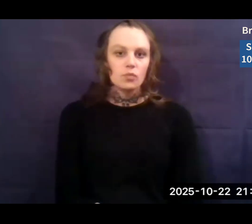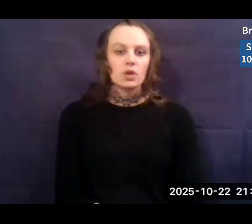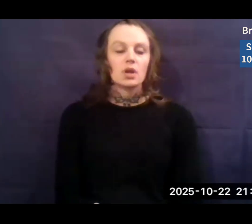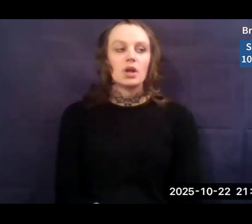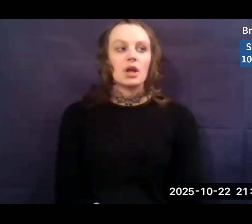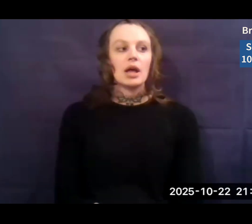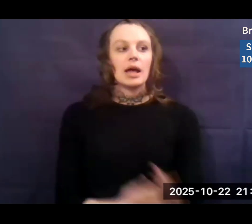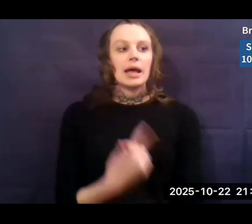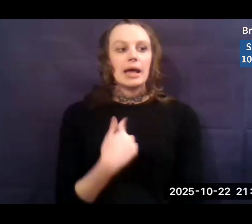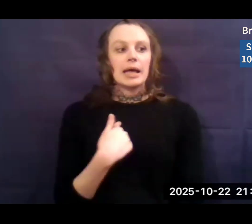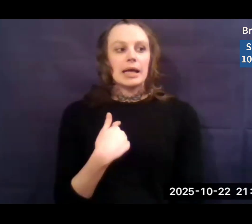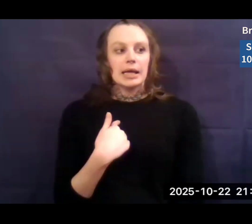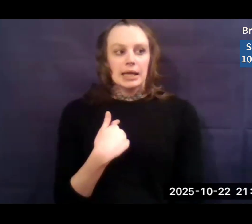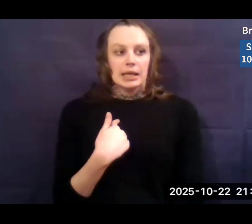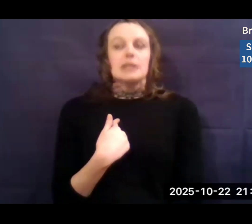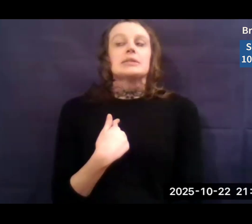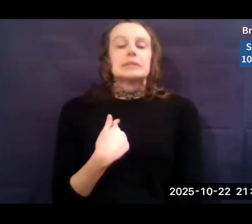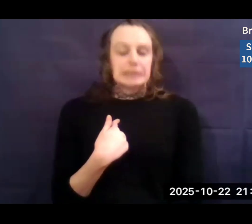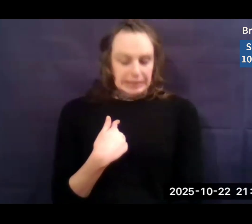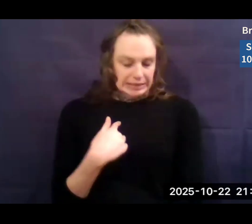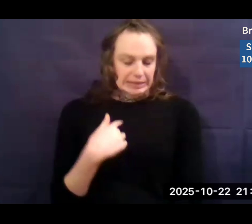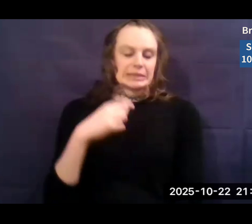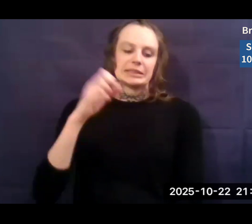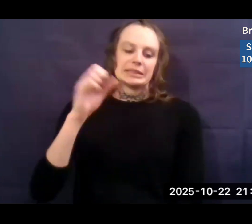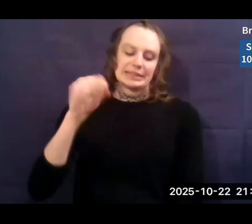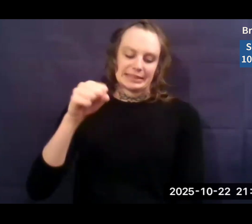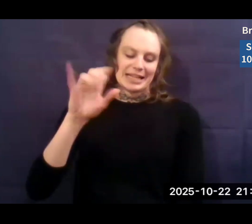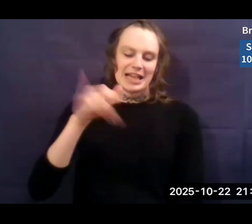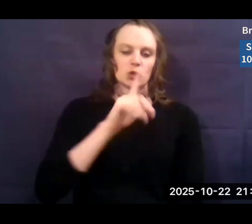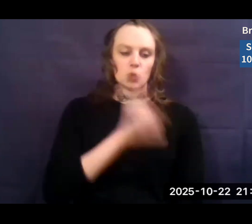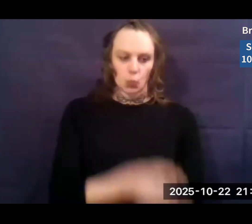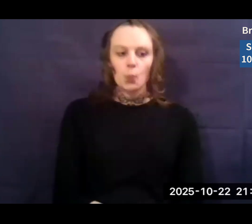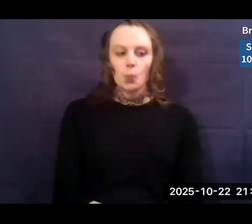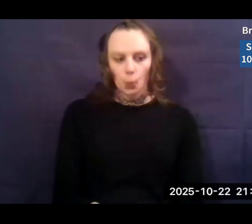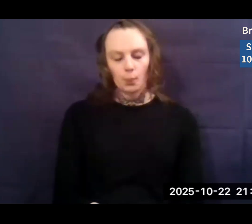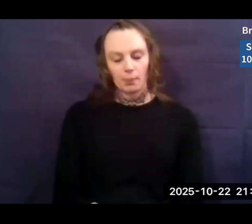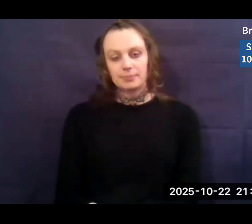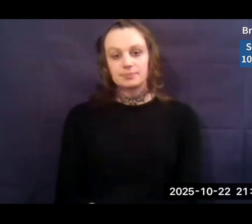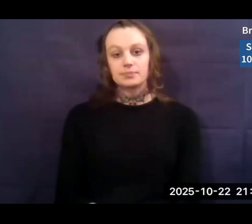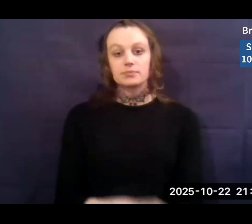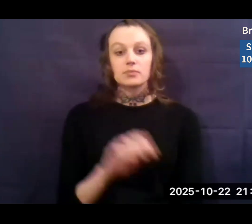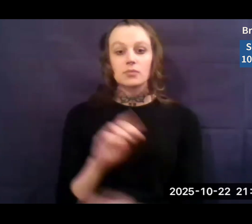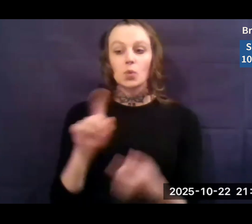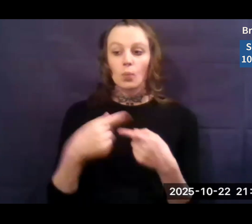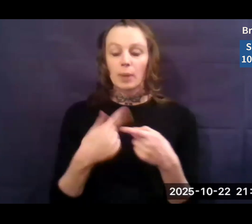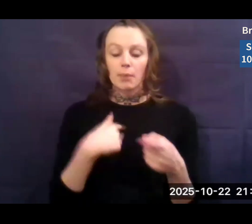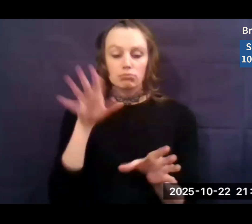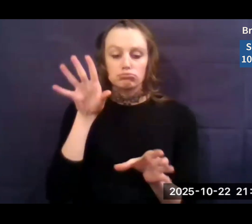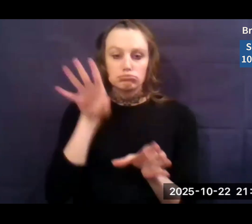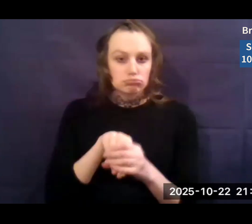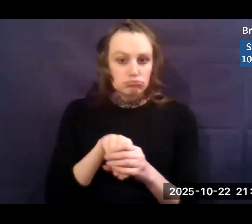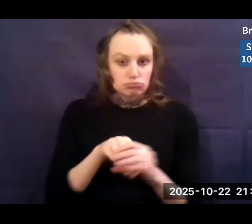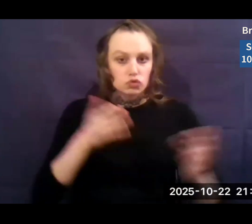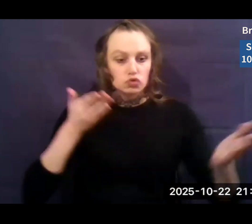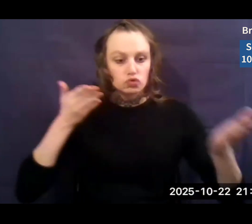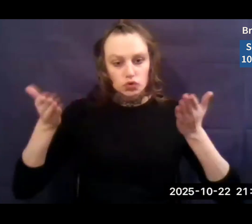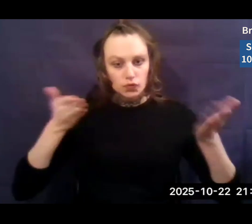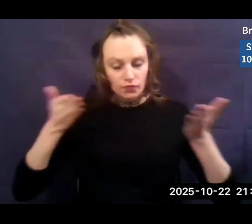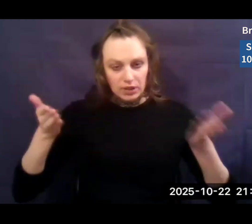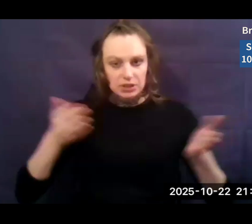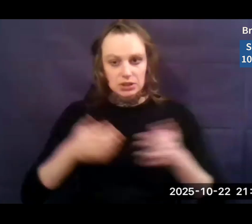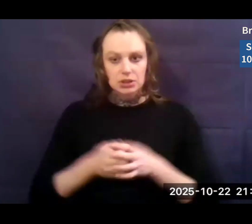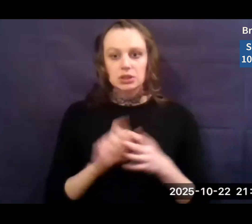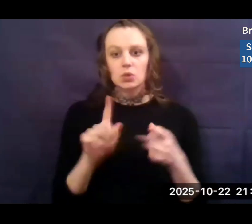And I have definitely found that to be true, that when I am involved in service, when I